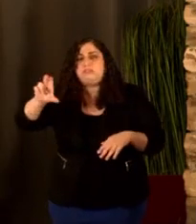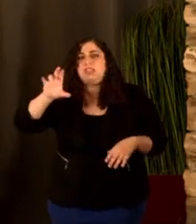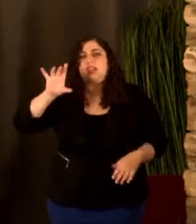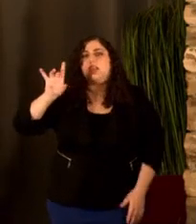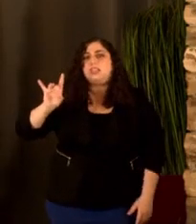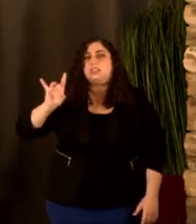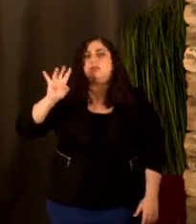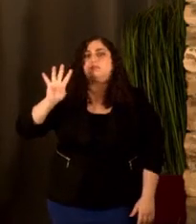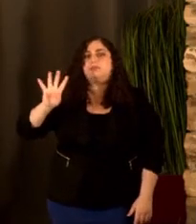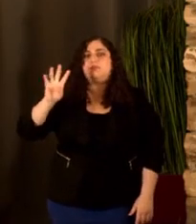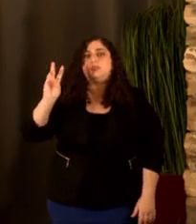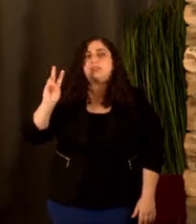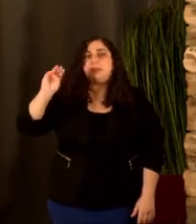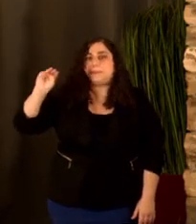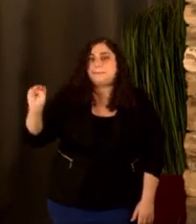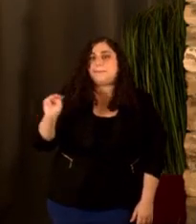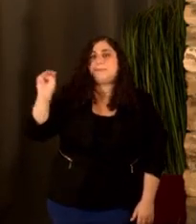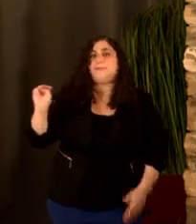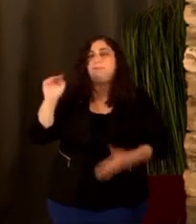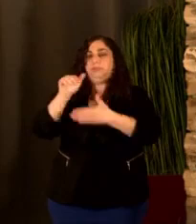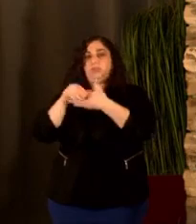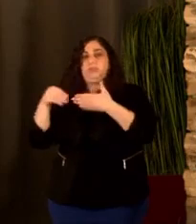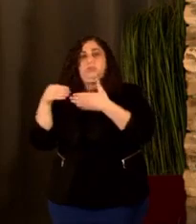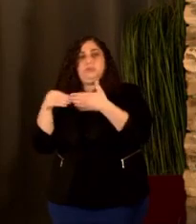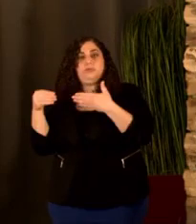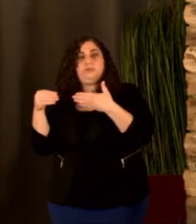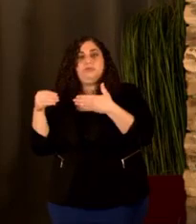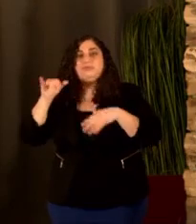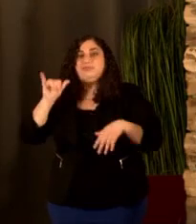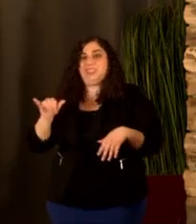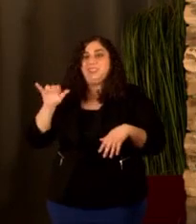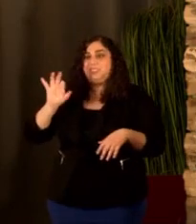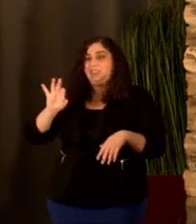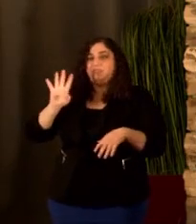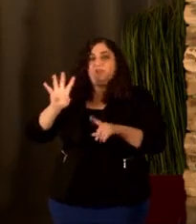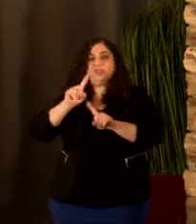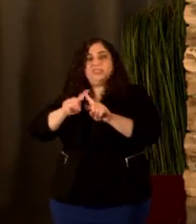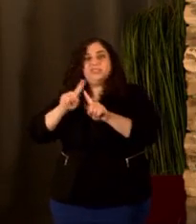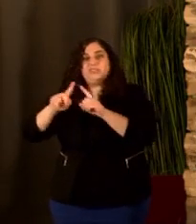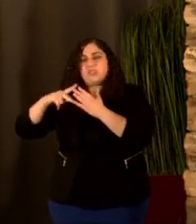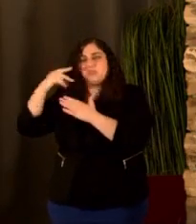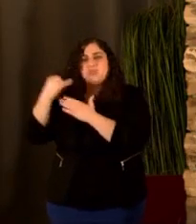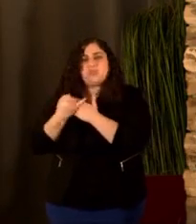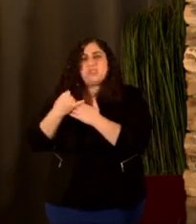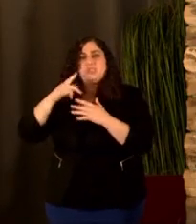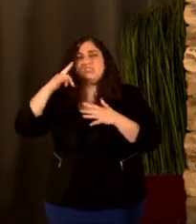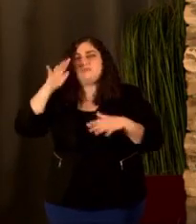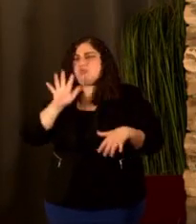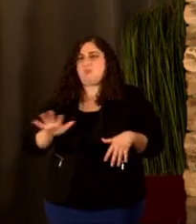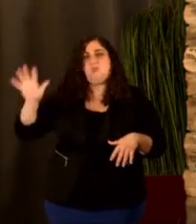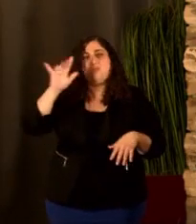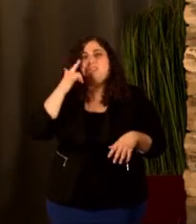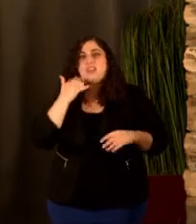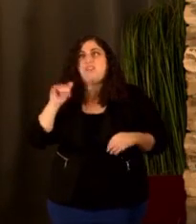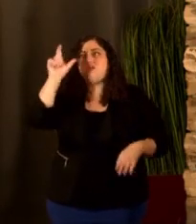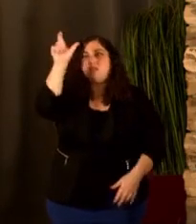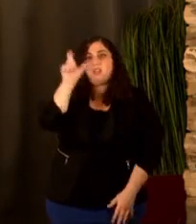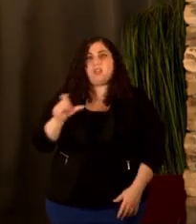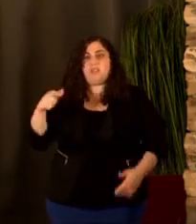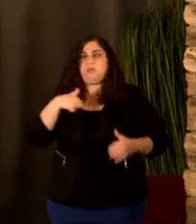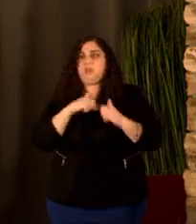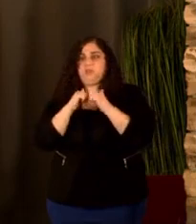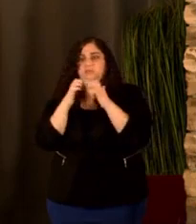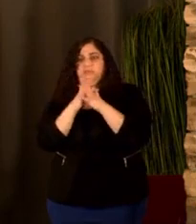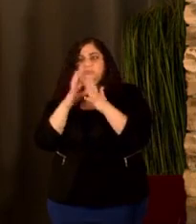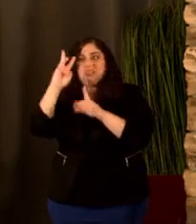million in 94 projects like this, all up and down the state of California. And within 6 months, each and every one